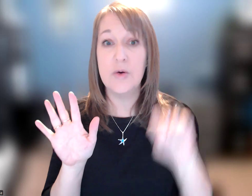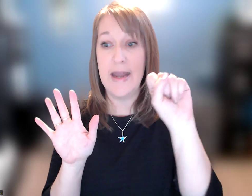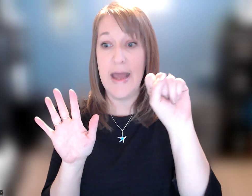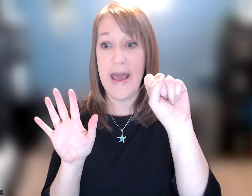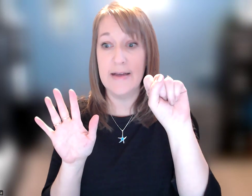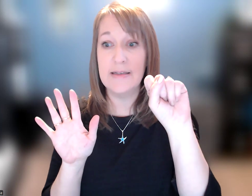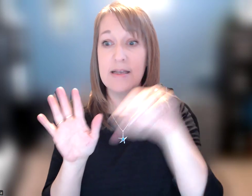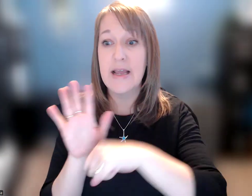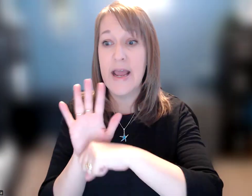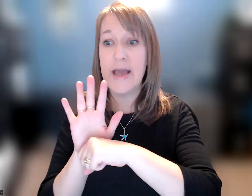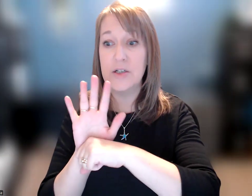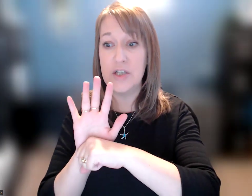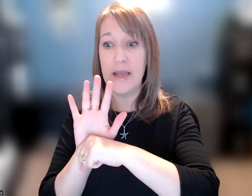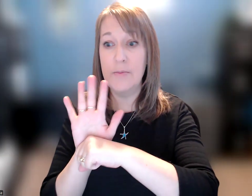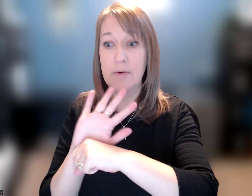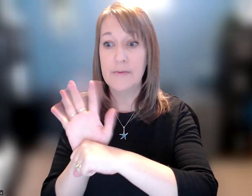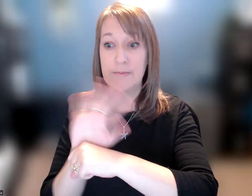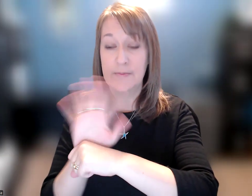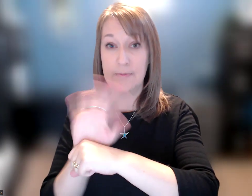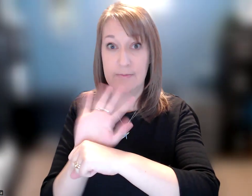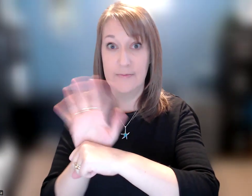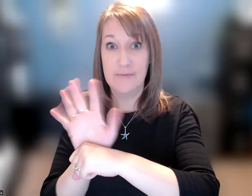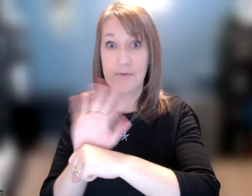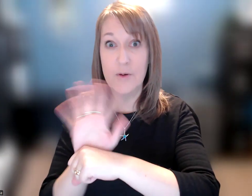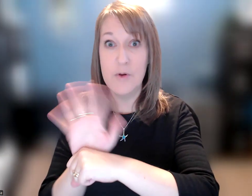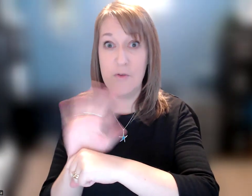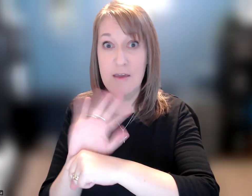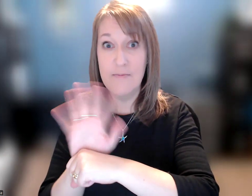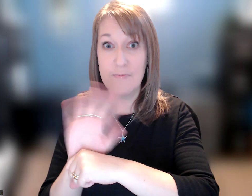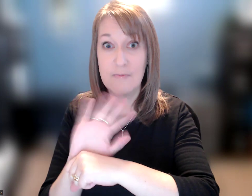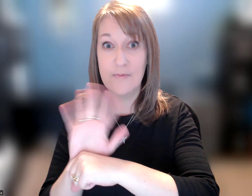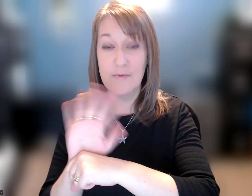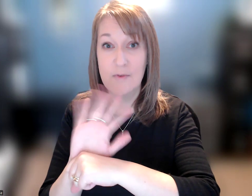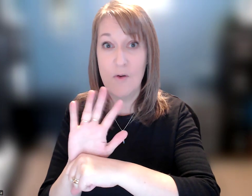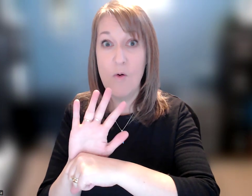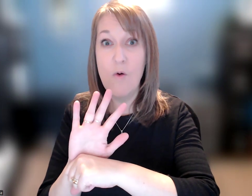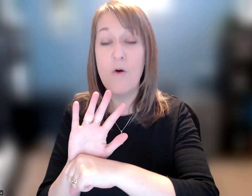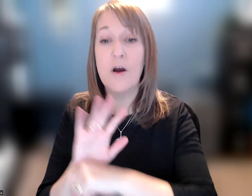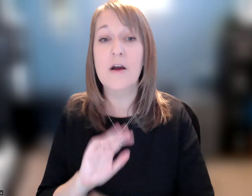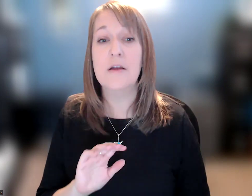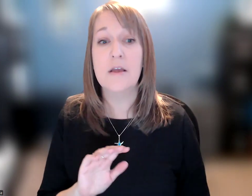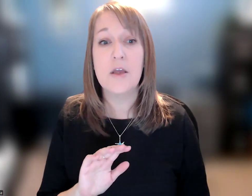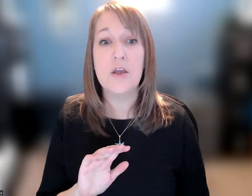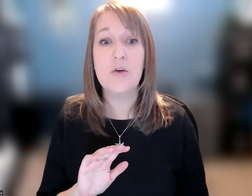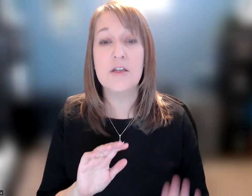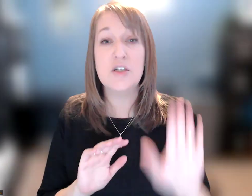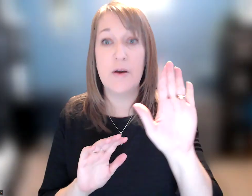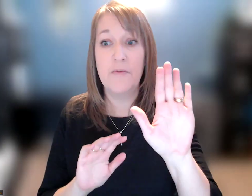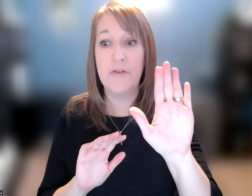an S hand shape for movie, or you can do a